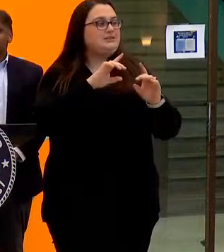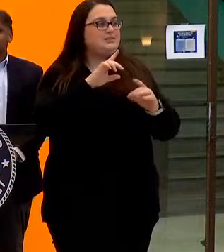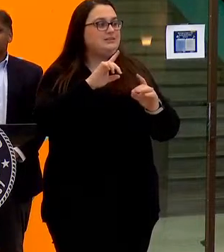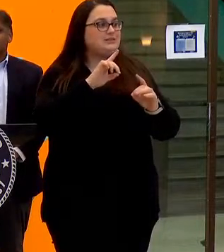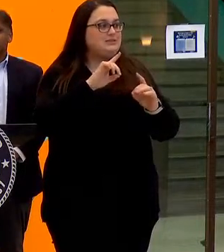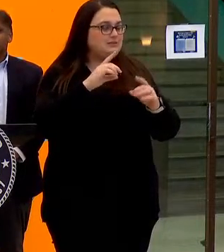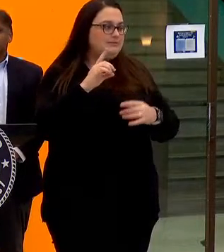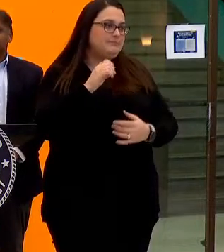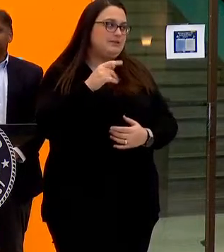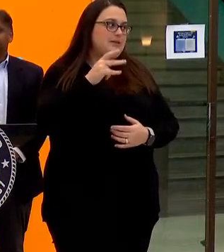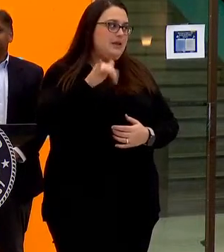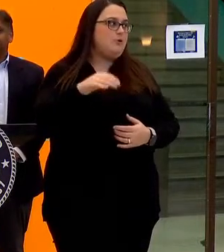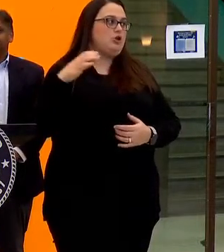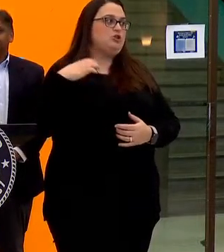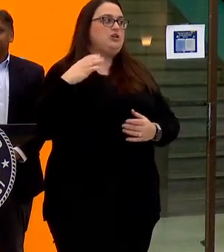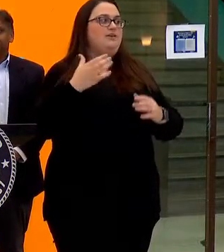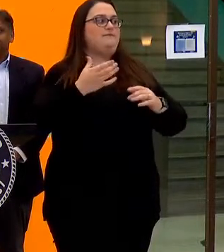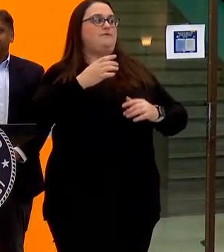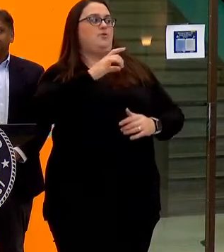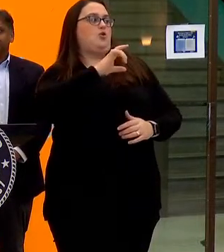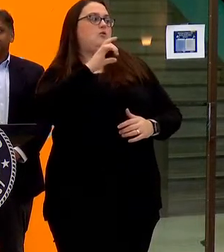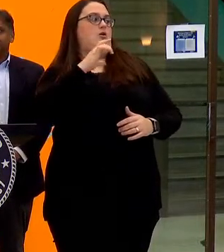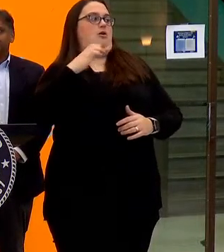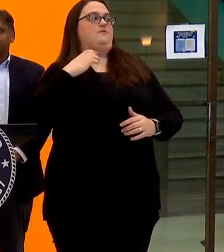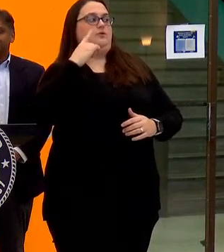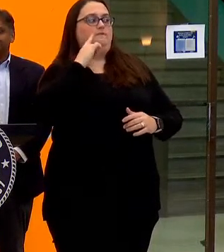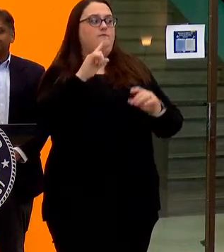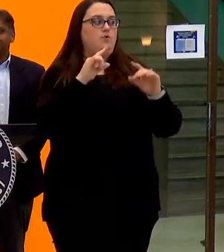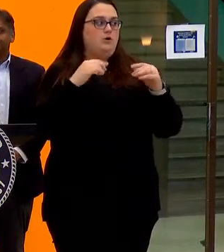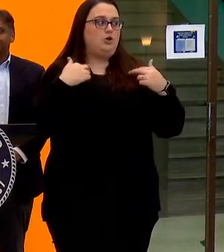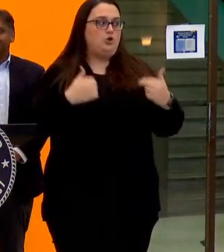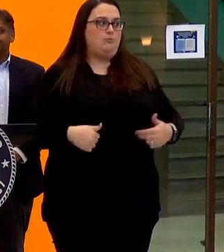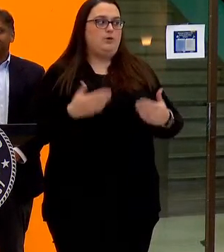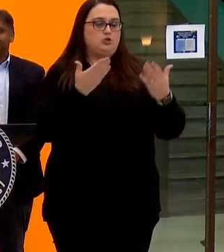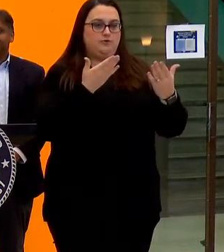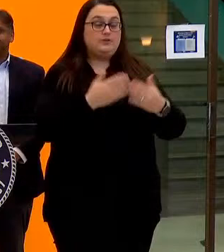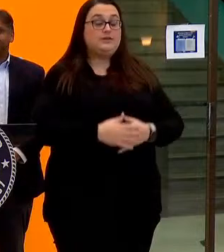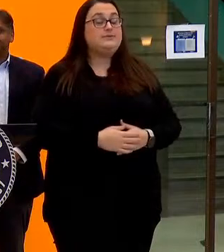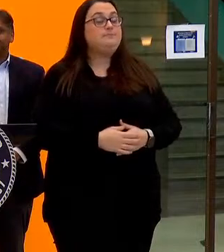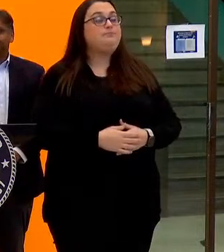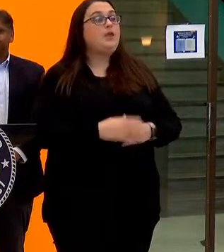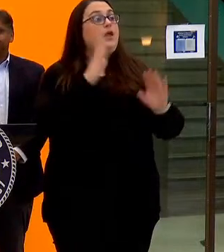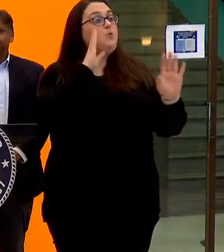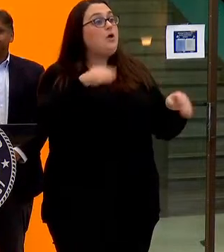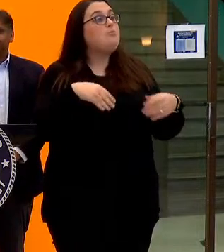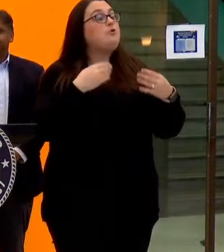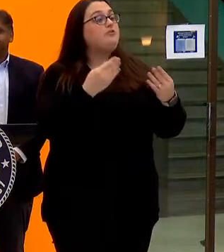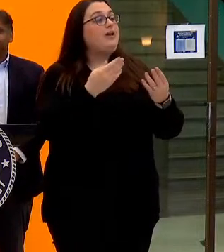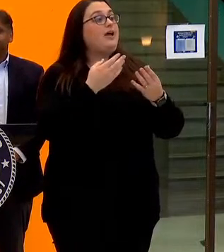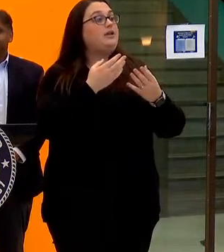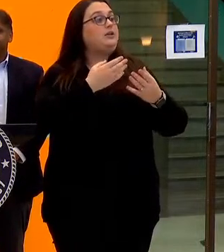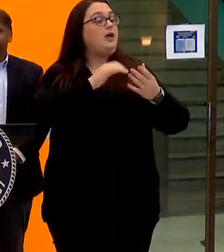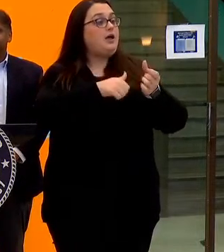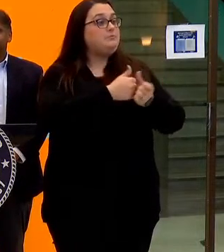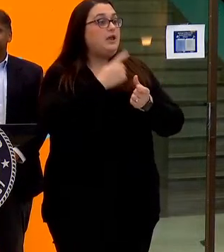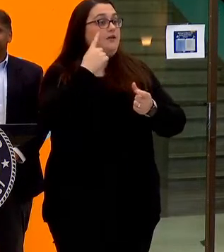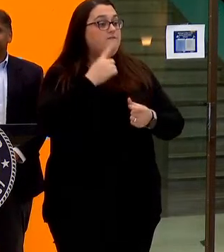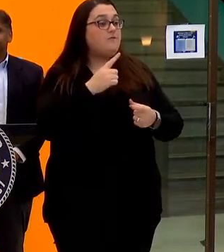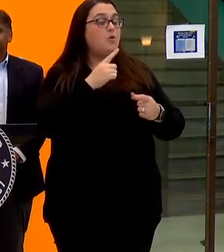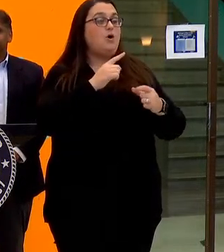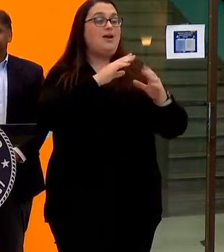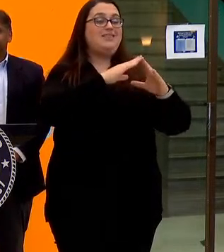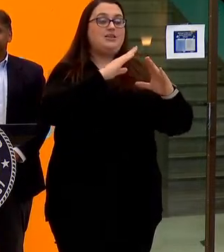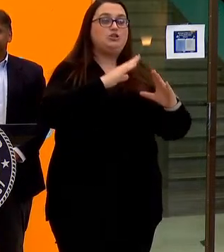Human Services. So this morning, I am again going to be providing you with an update on both our inclement weather